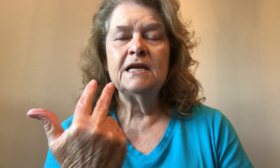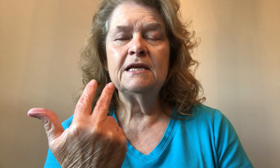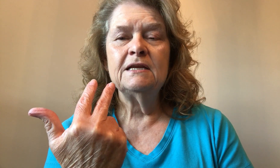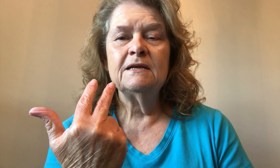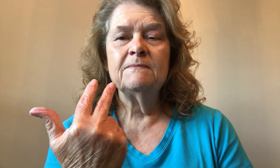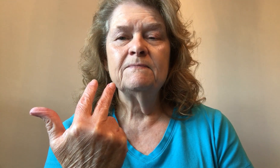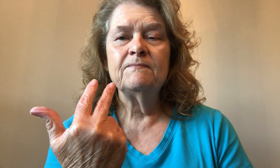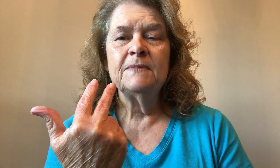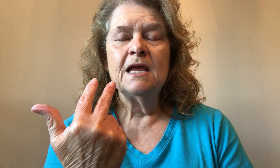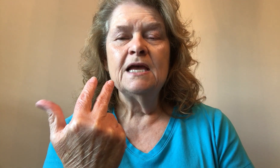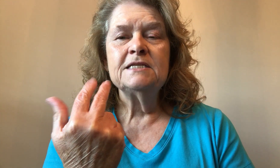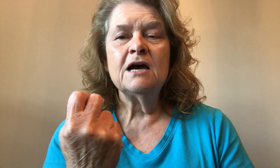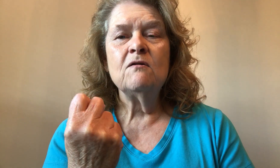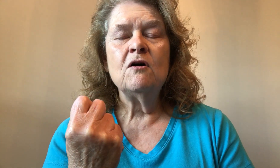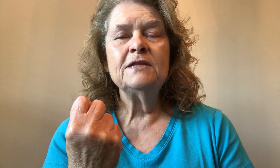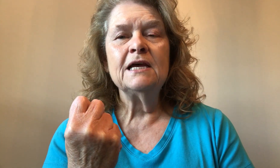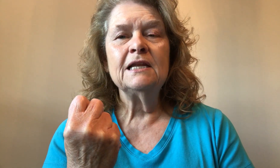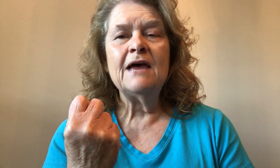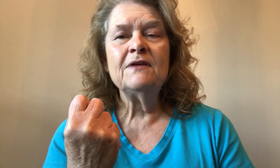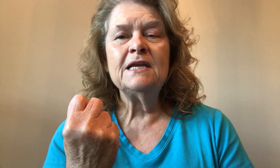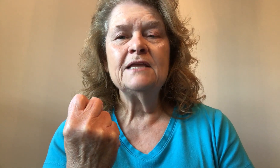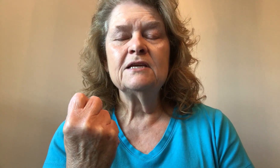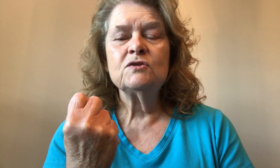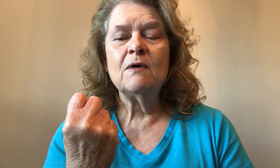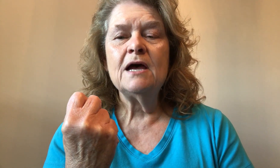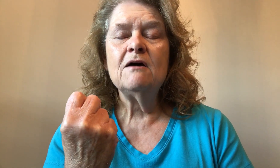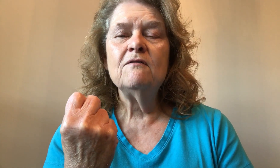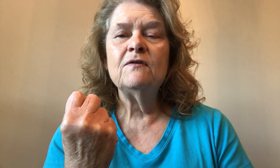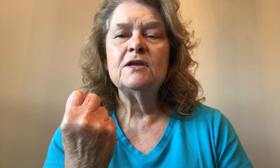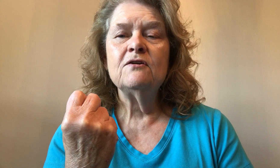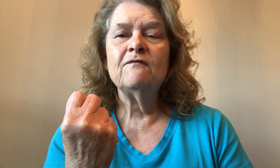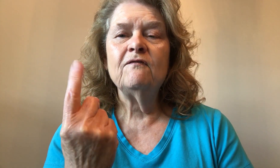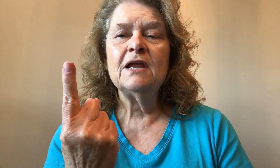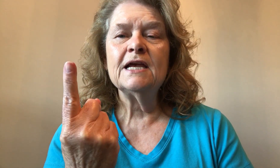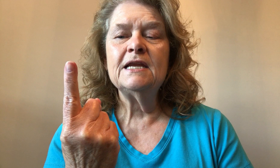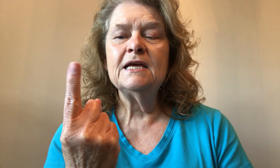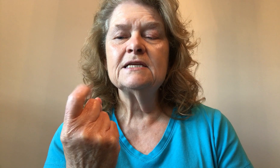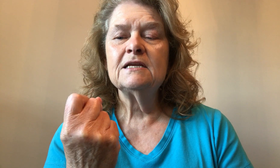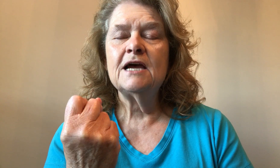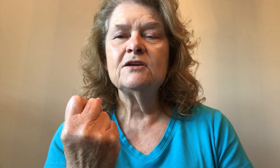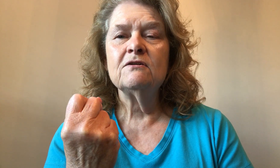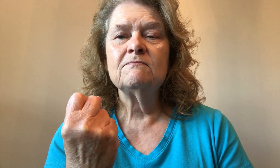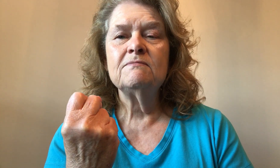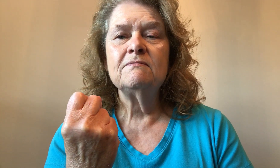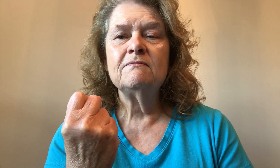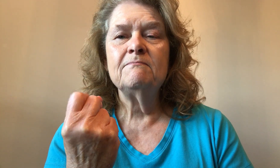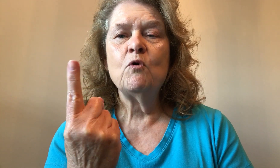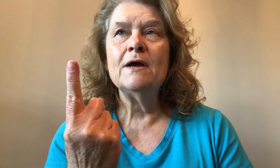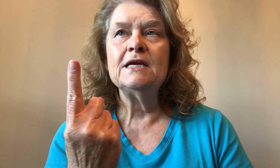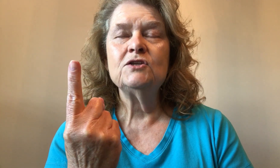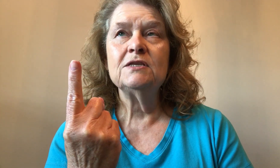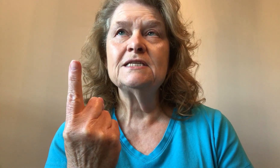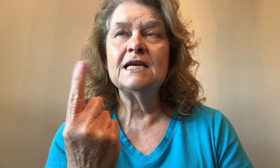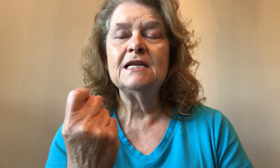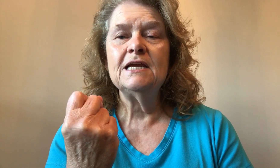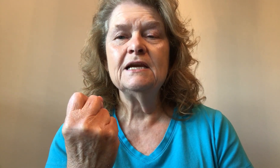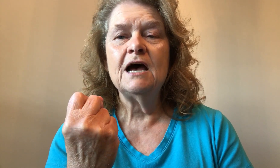13. So on the 11 and the 12, you're flicking it like you're pointing to the ceiling